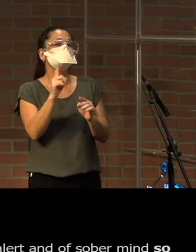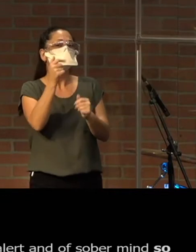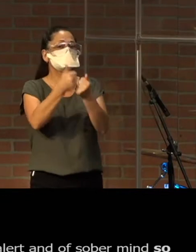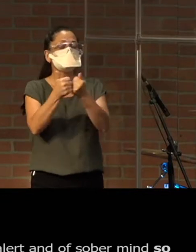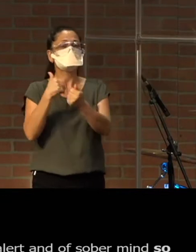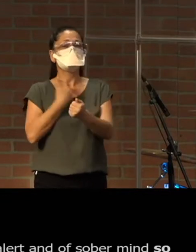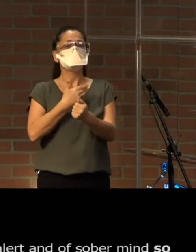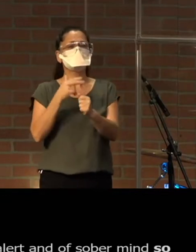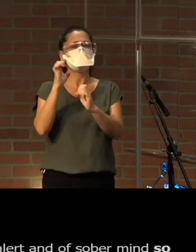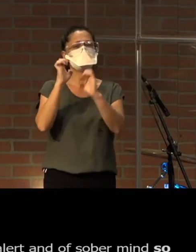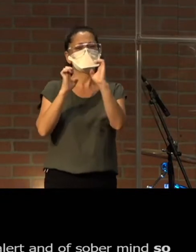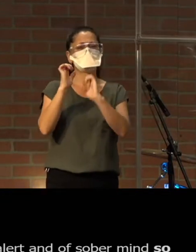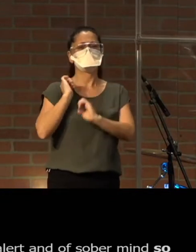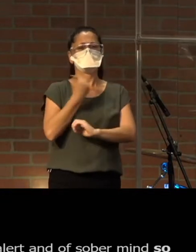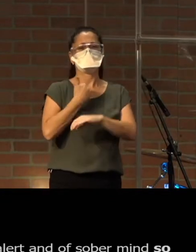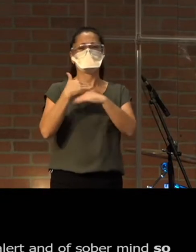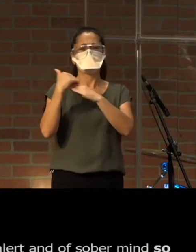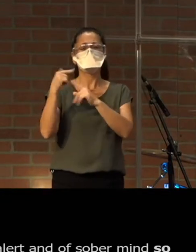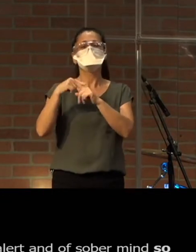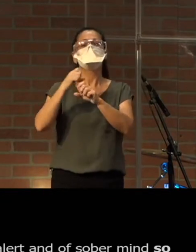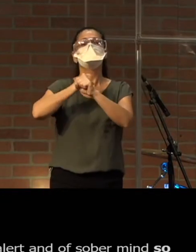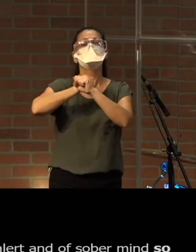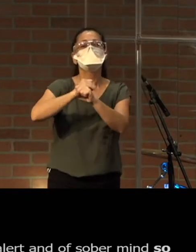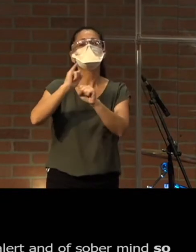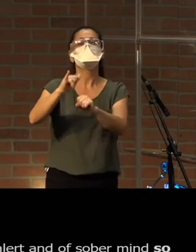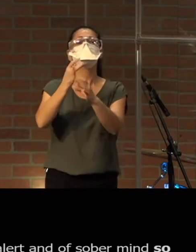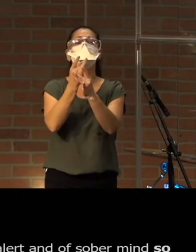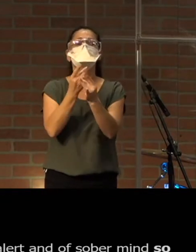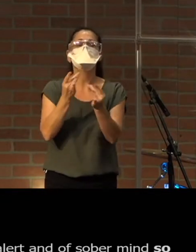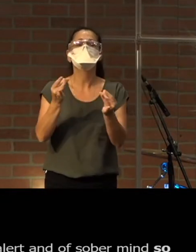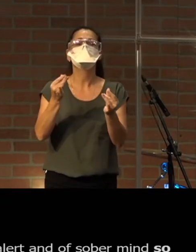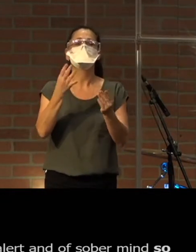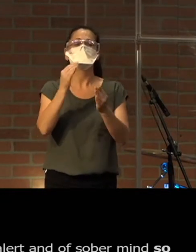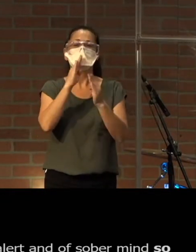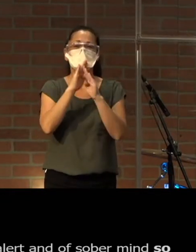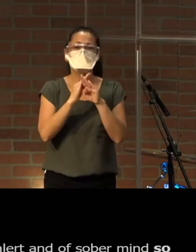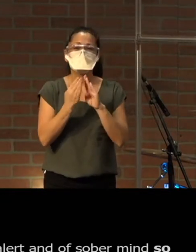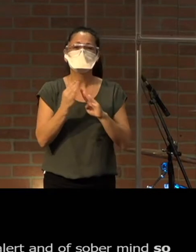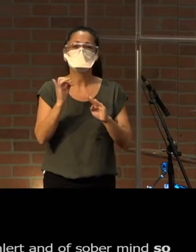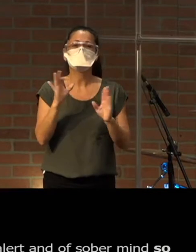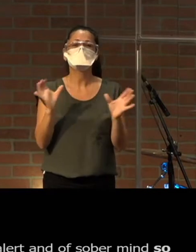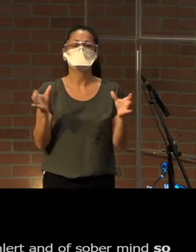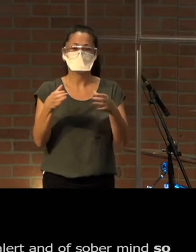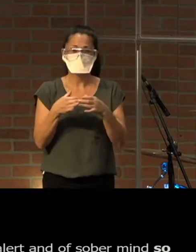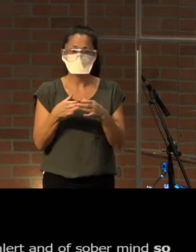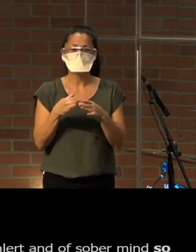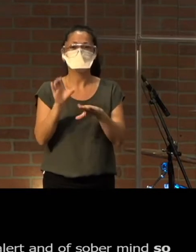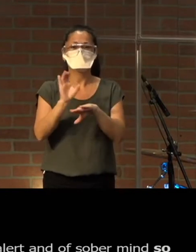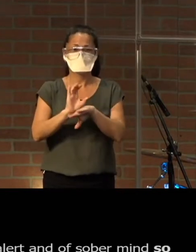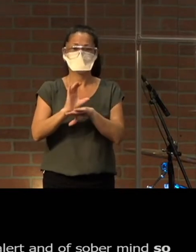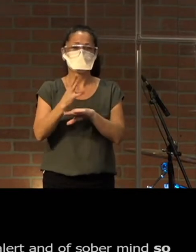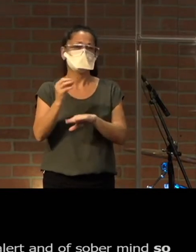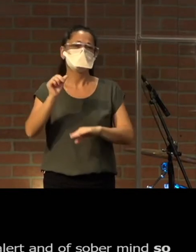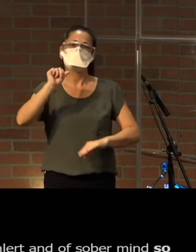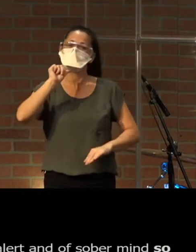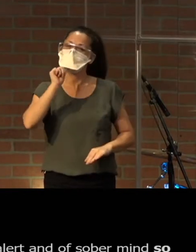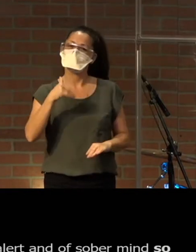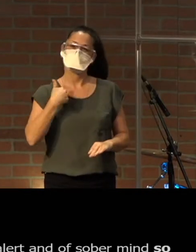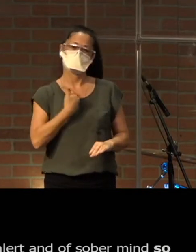evaluate our calling to protect the purity and the peace of the collective church and not